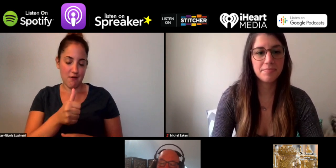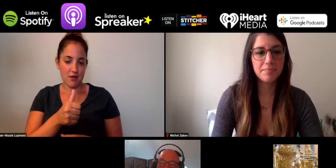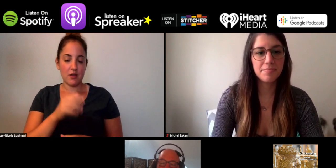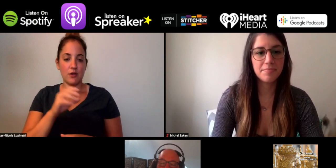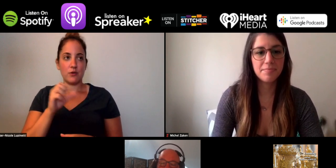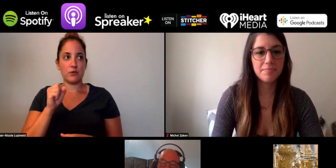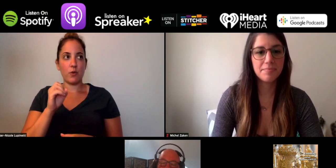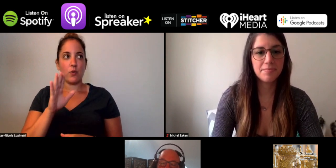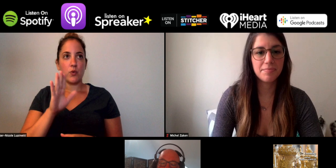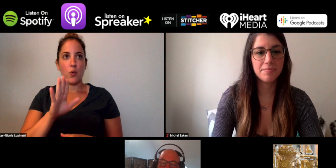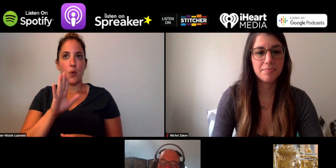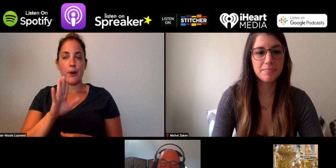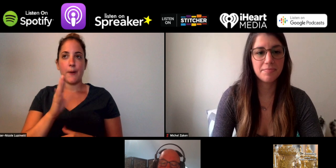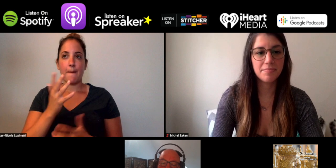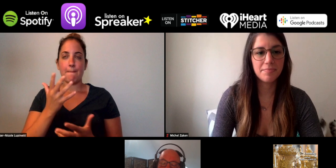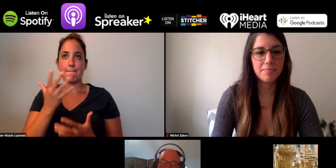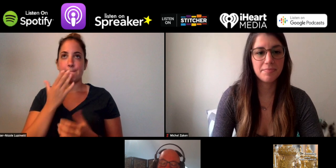your